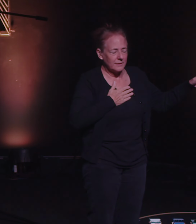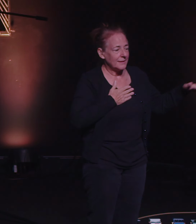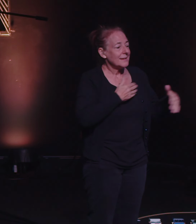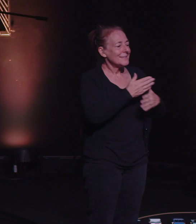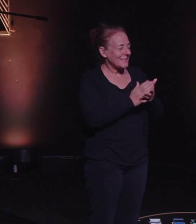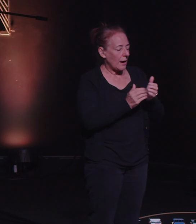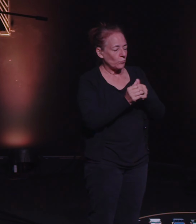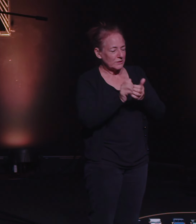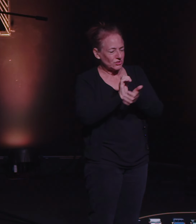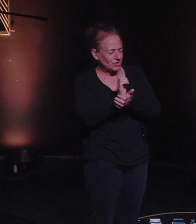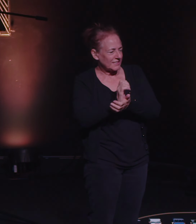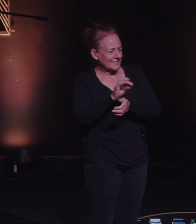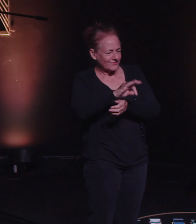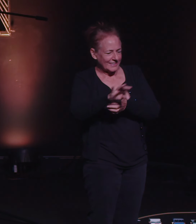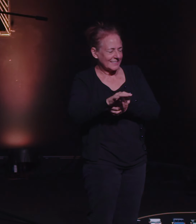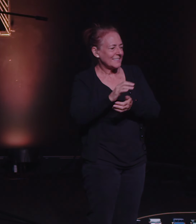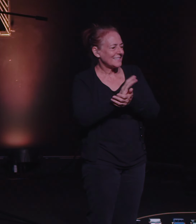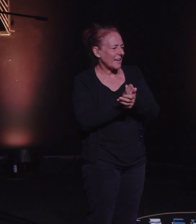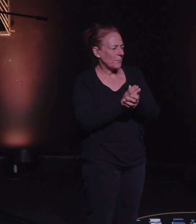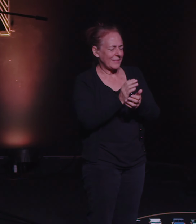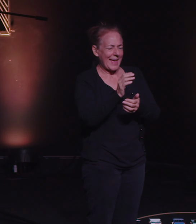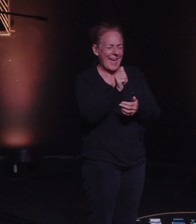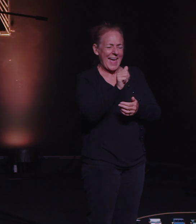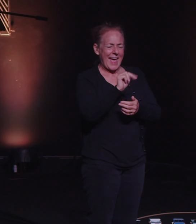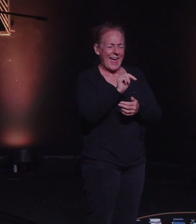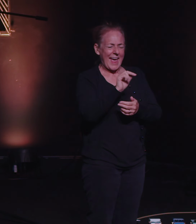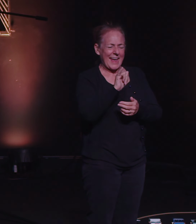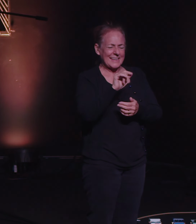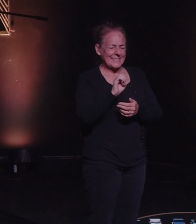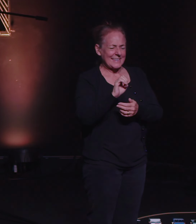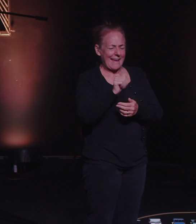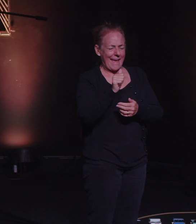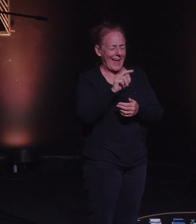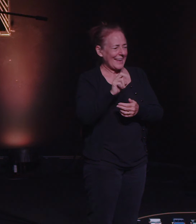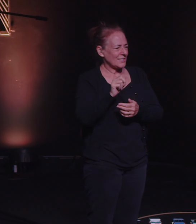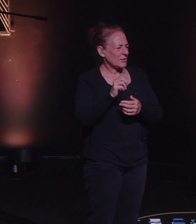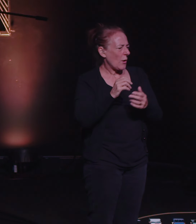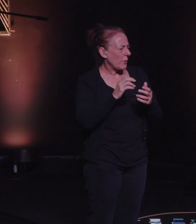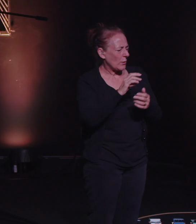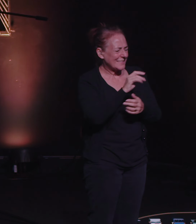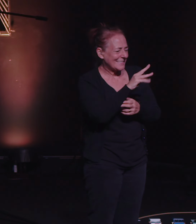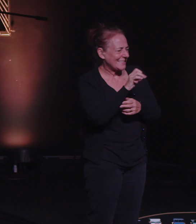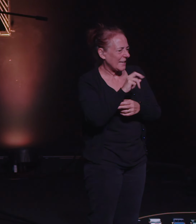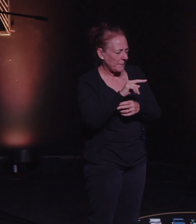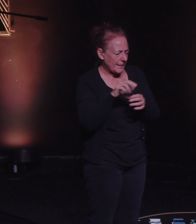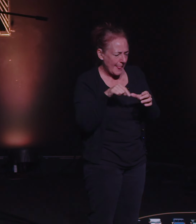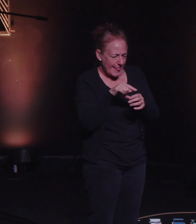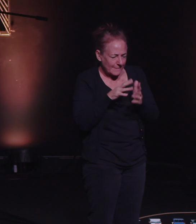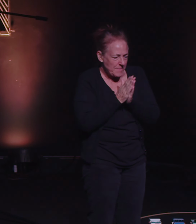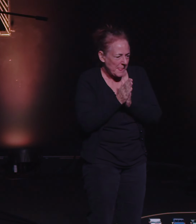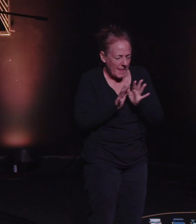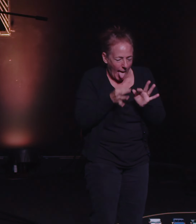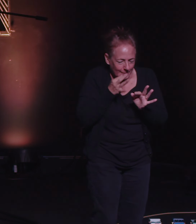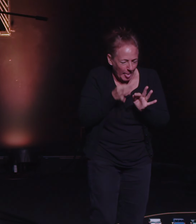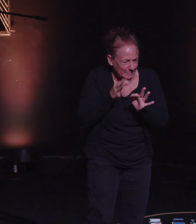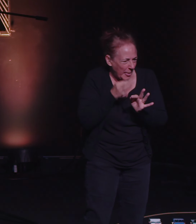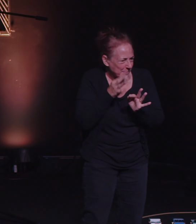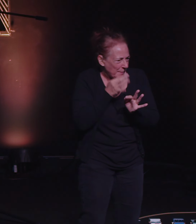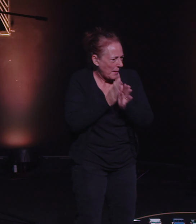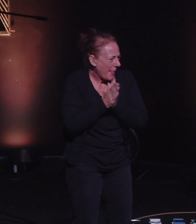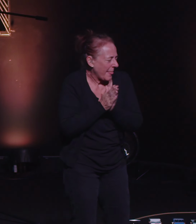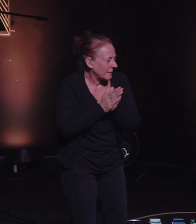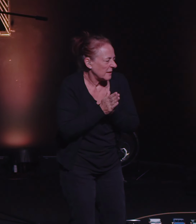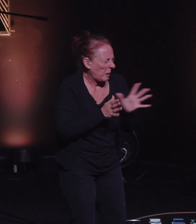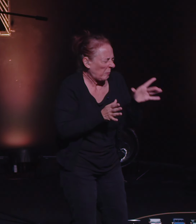some with cheese, some with the cinnamon sugar with the, you know what I'm talking about, you know Auntie Anne's, enjoying life as a family. And then I